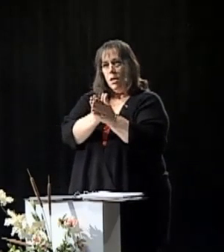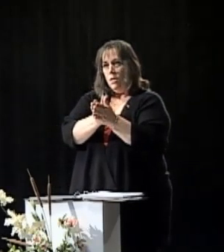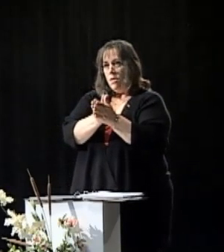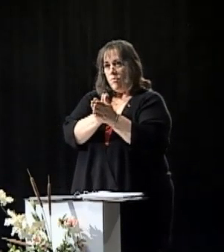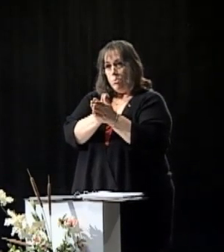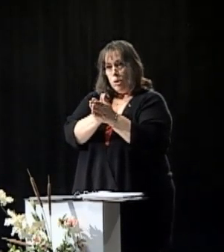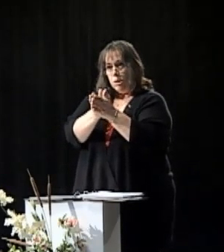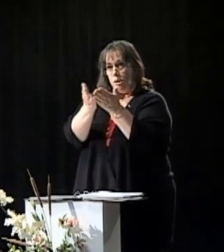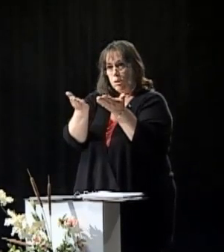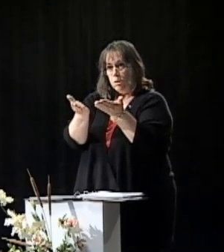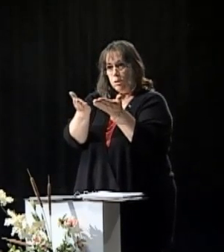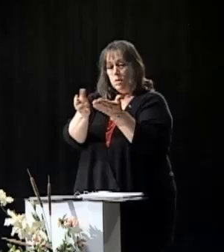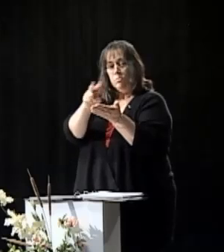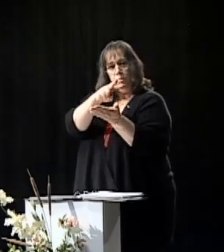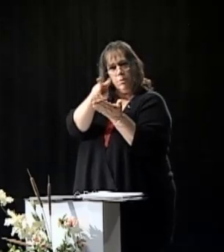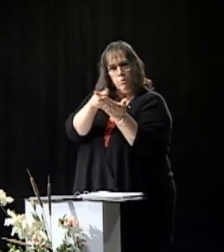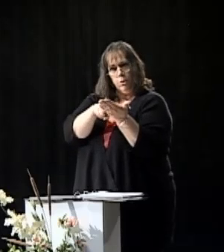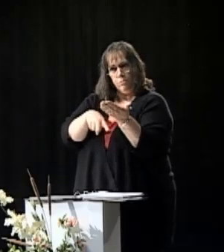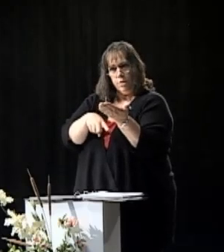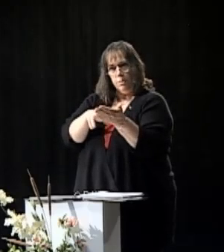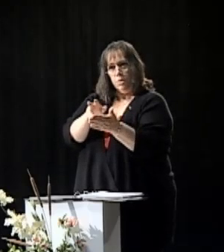You have a book, but maybe you want to read the book.